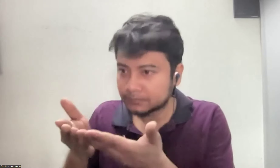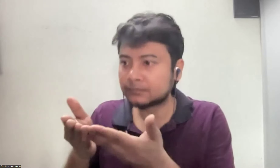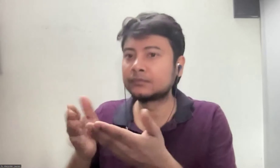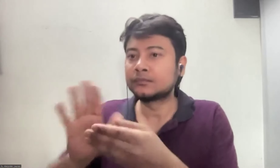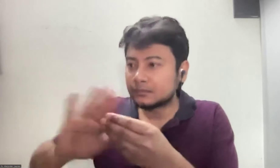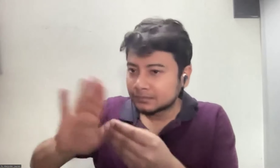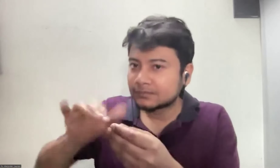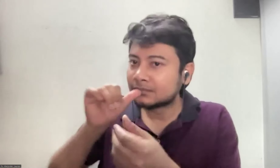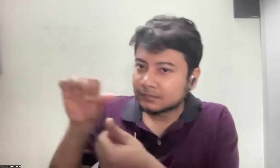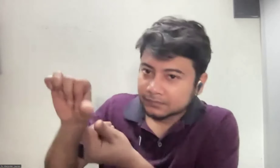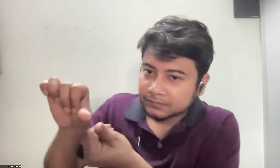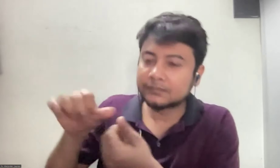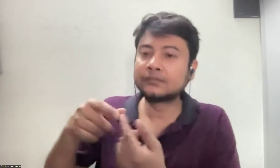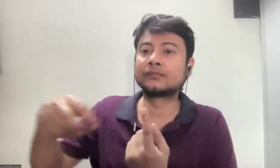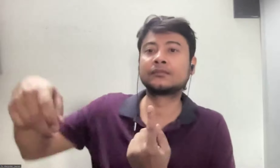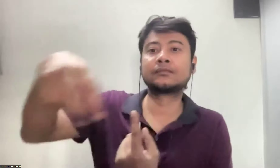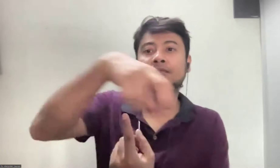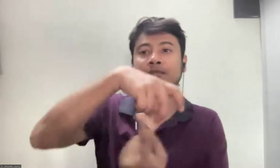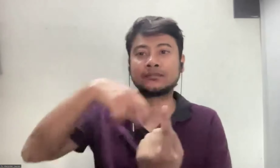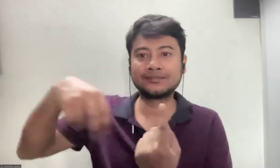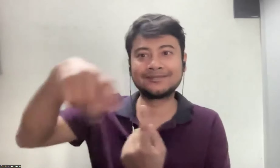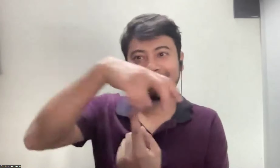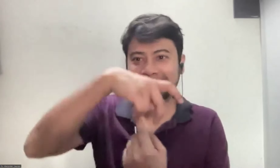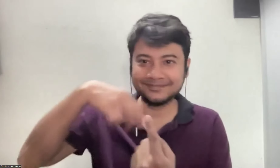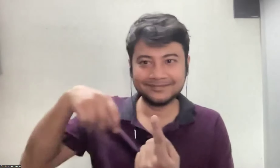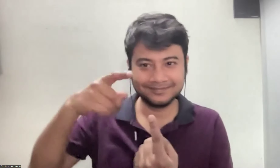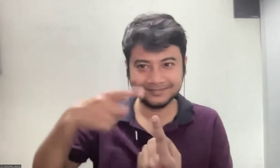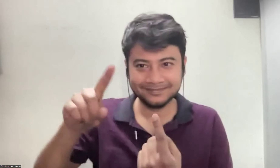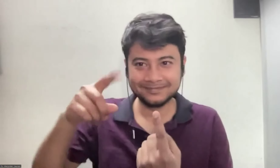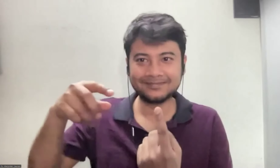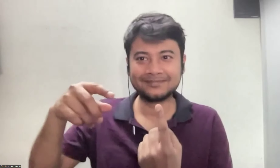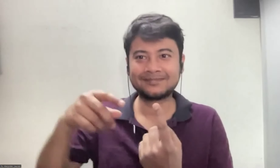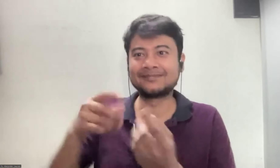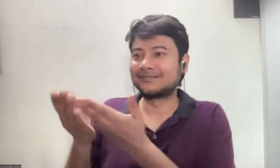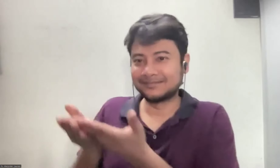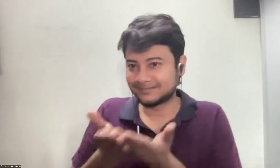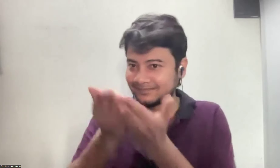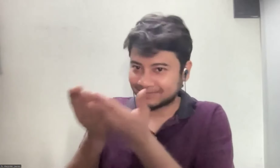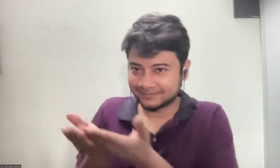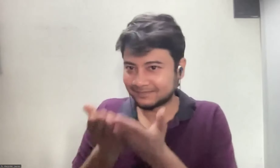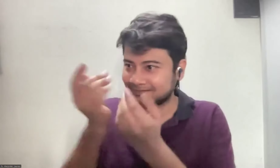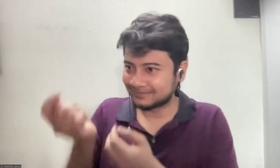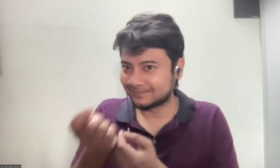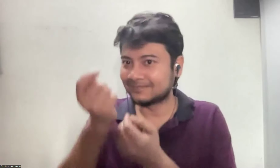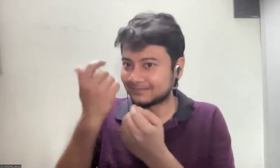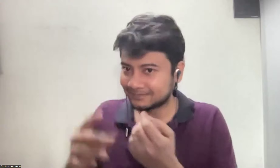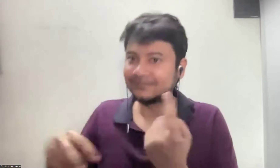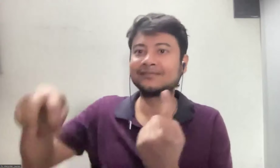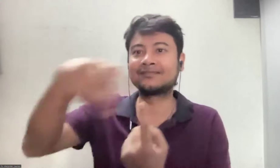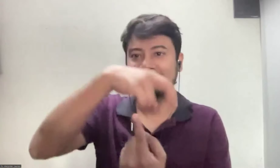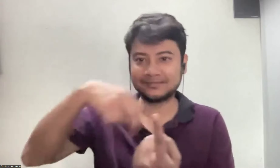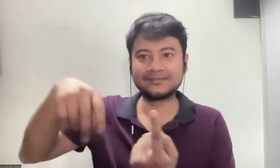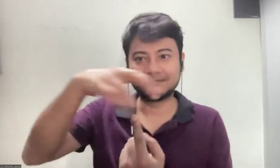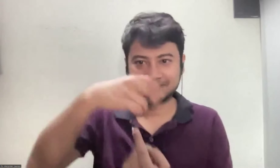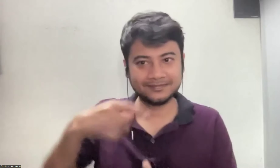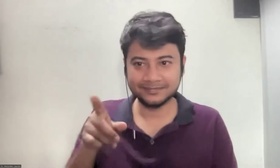know, take pradakshina around her, we go around Tulsi after offering the lamp. So everything